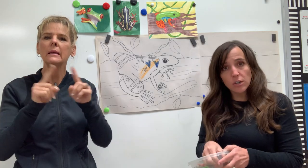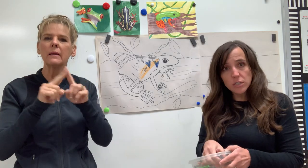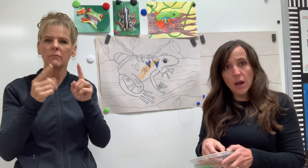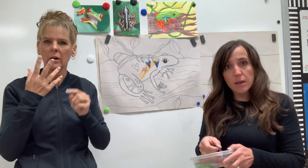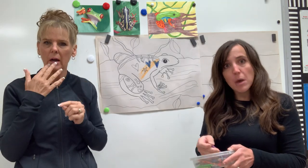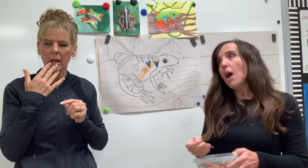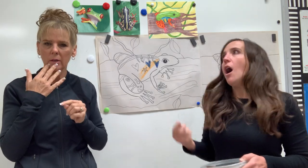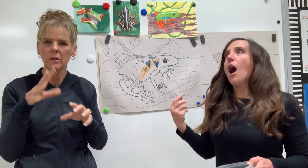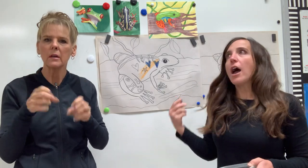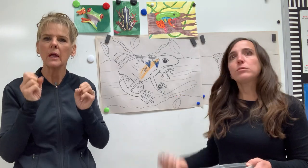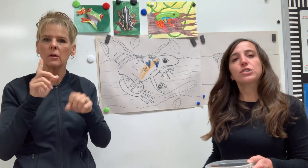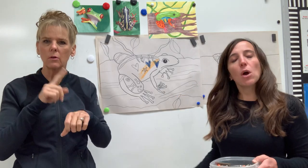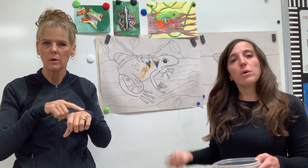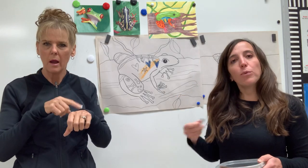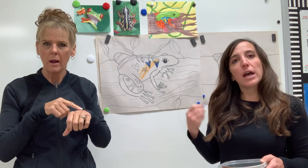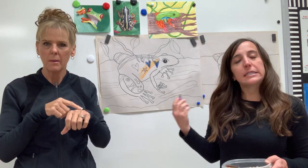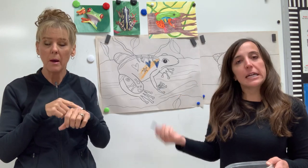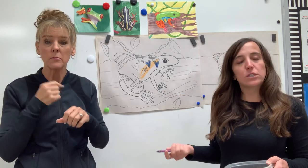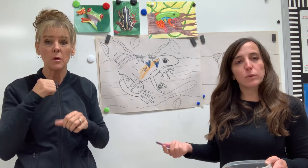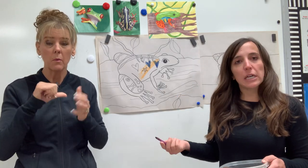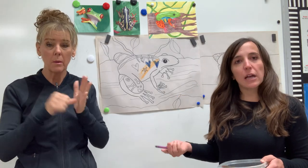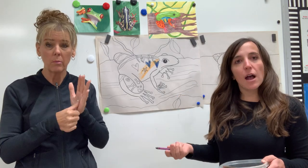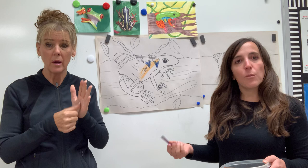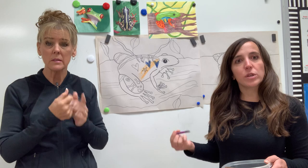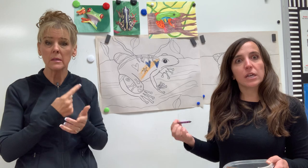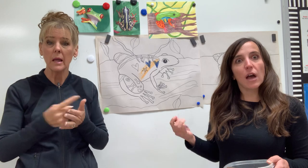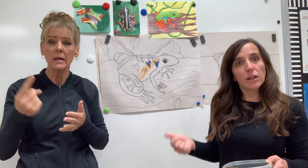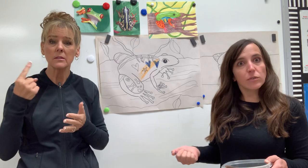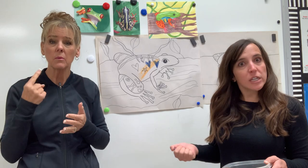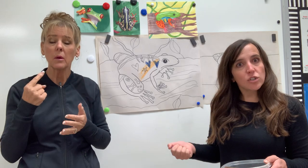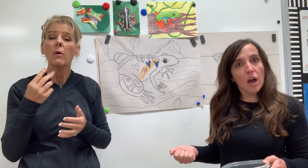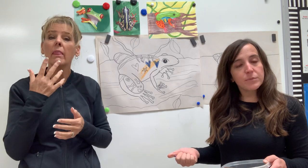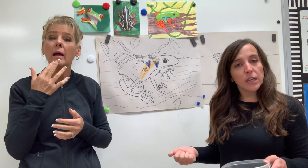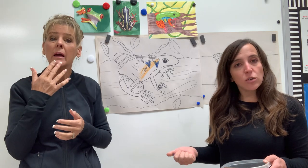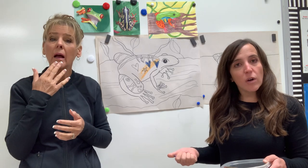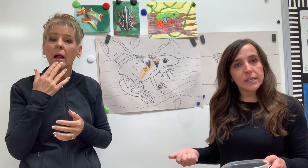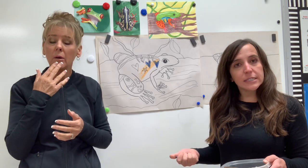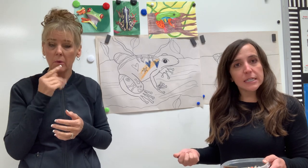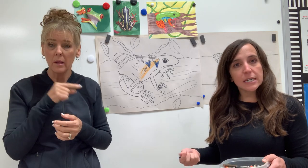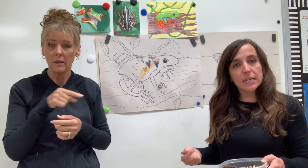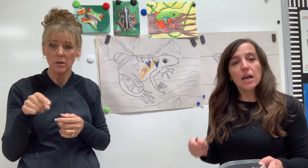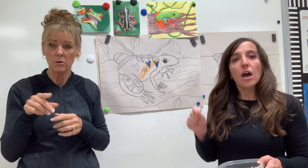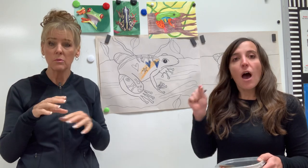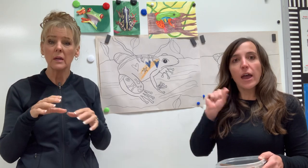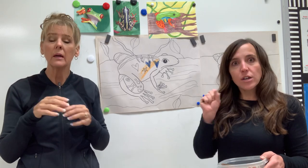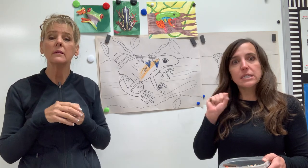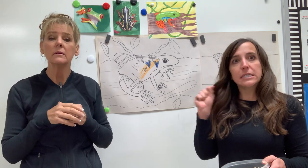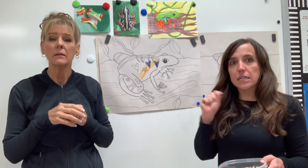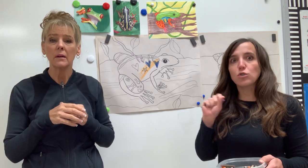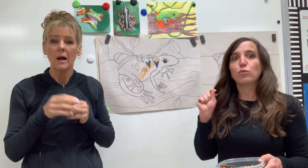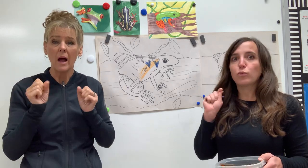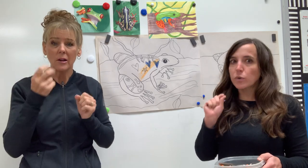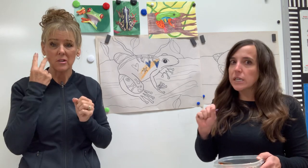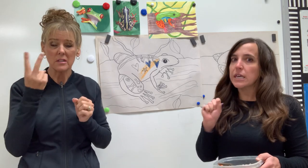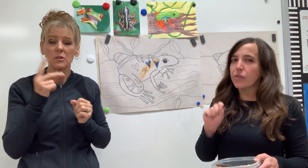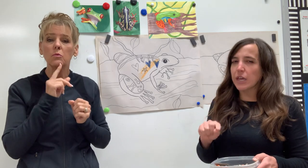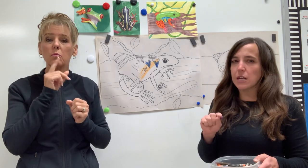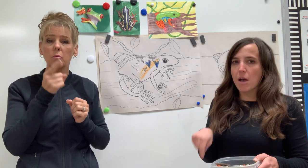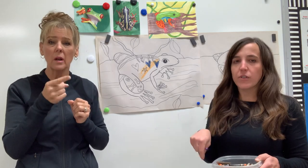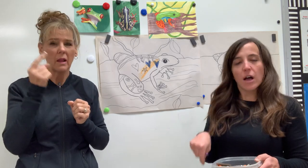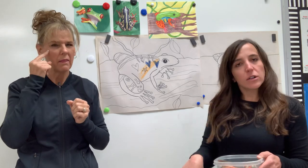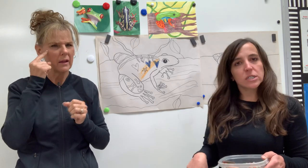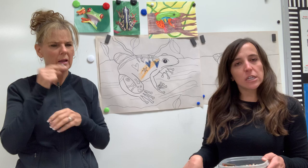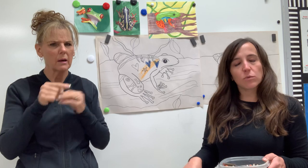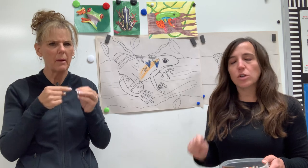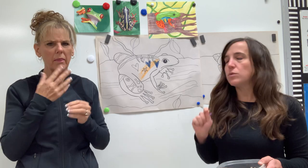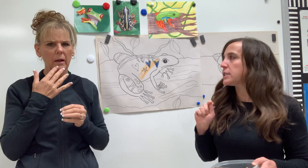really take your time. I was so impressed last week with the coloring jobs that you guys did. I could see you really thinking